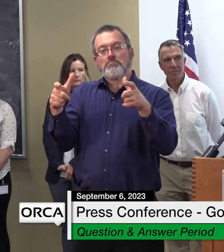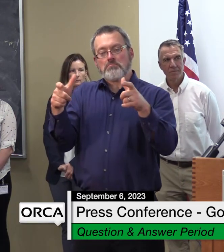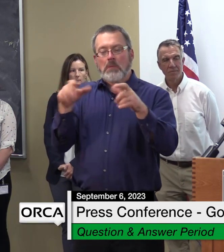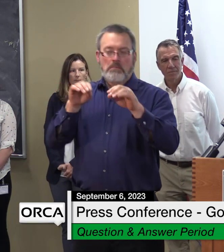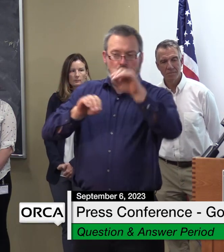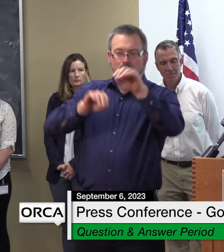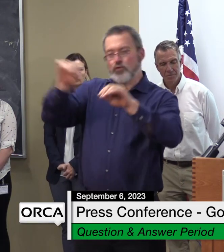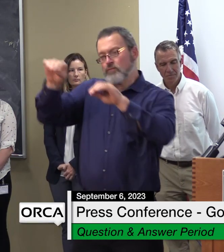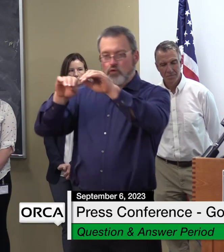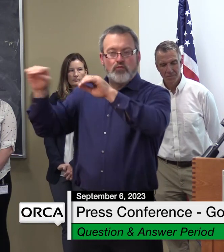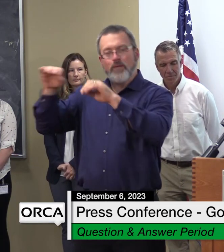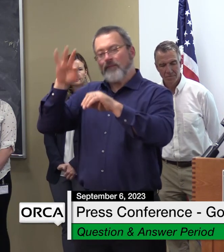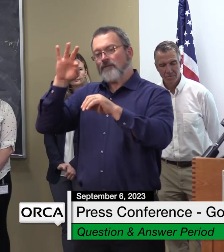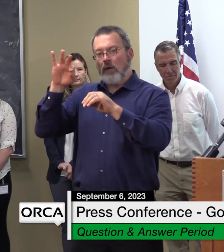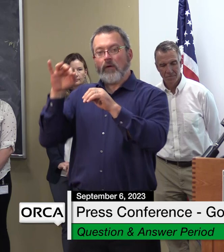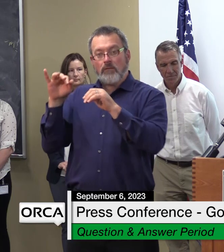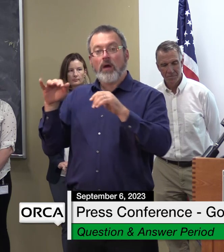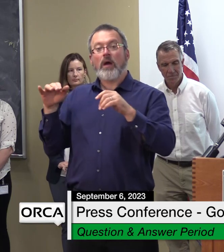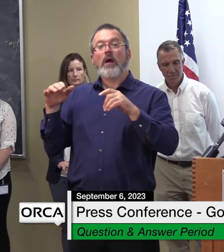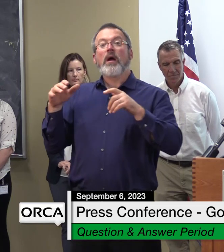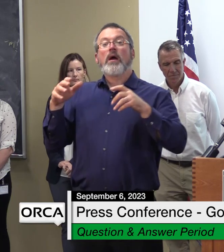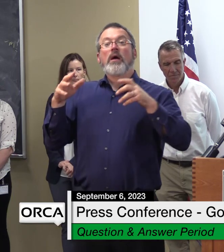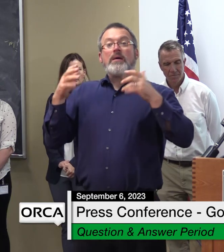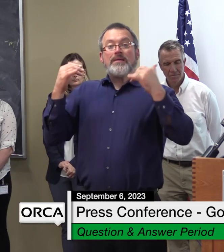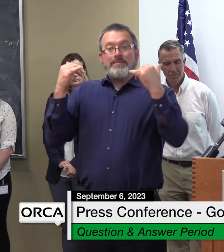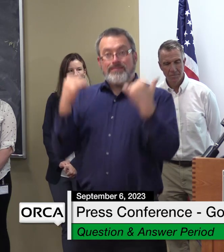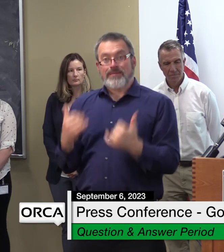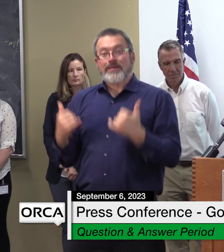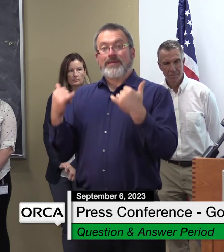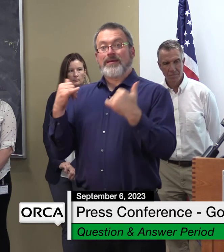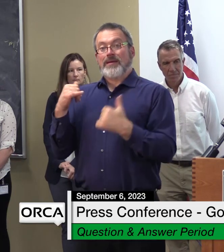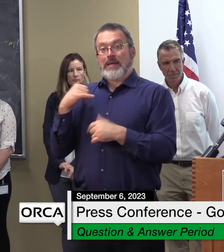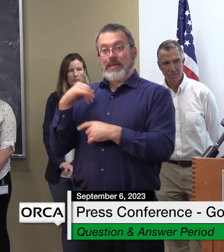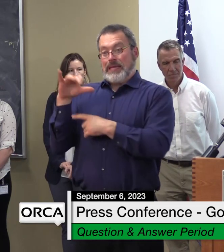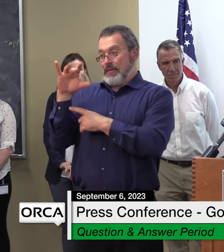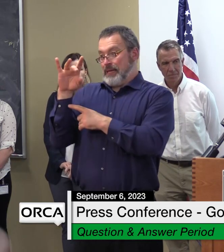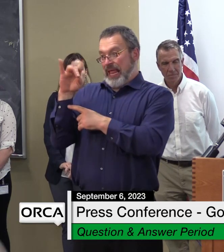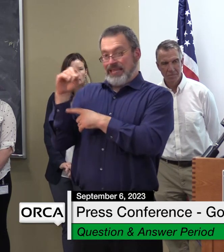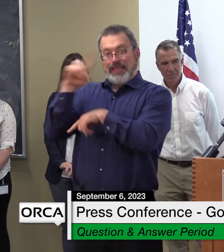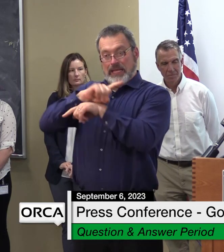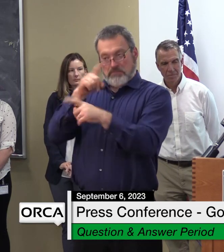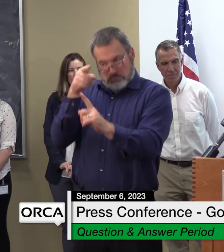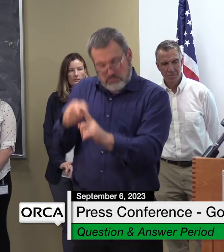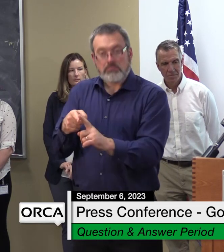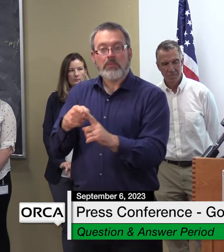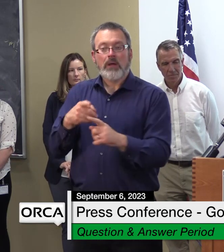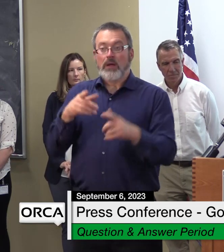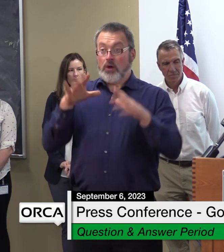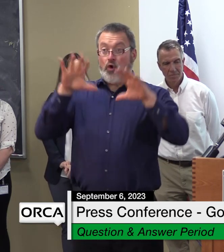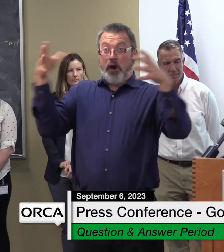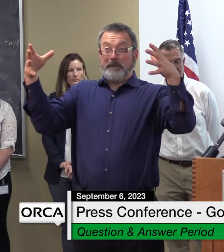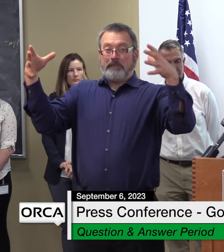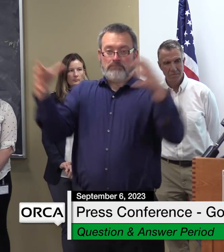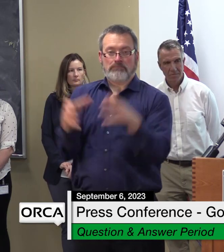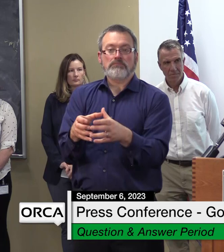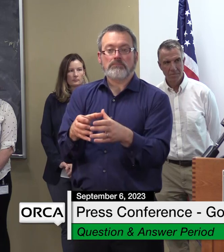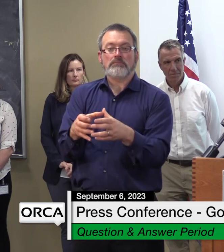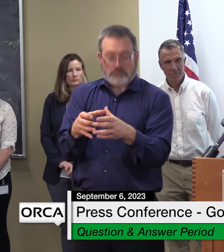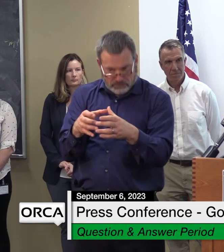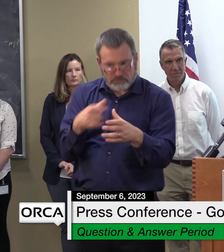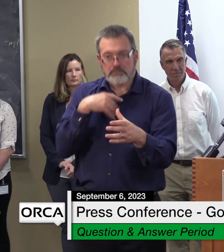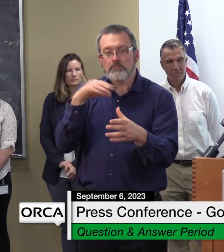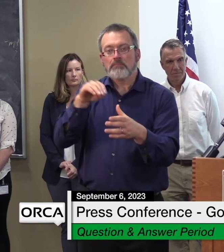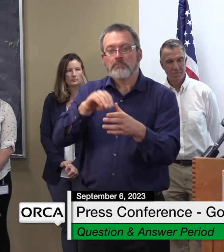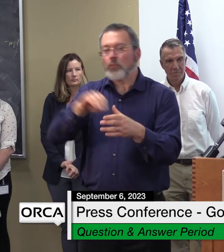by the time we get to having the MHUs ready for them to move in, mobile housing unit from move into, they've already found